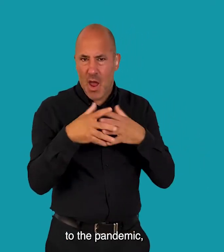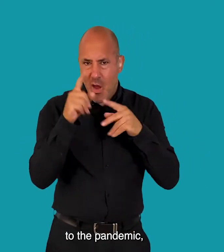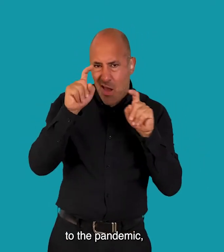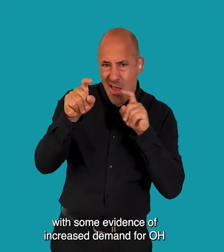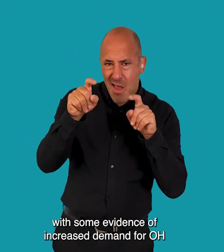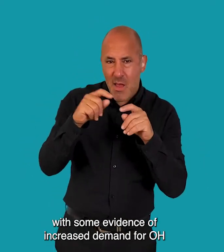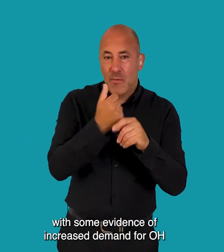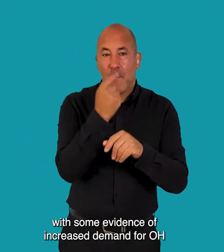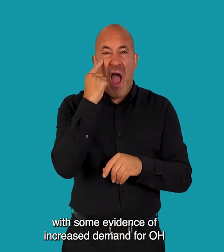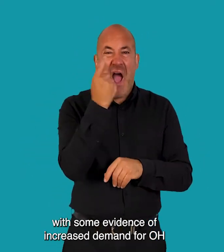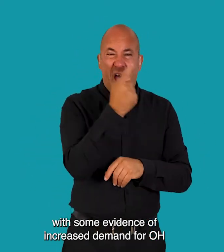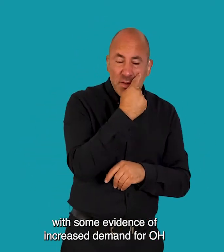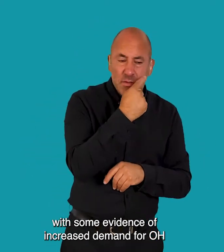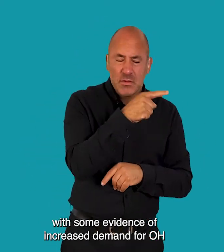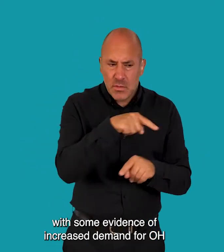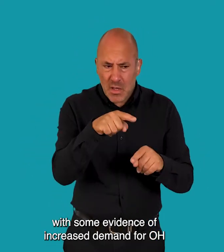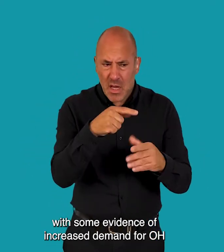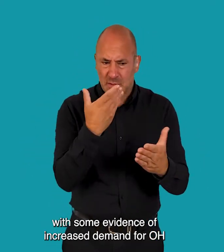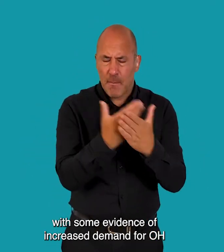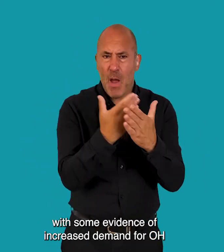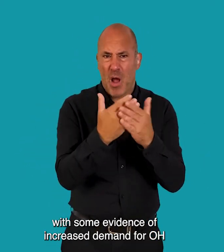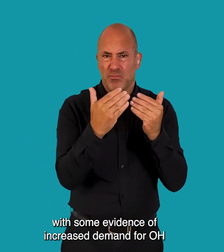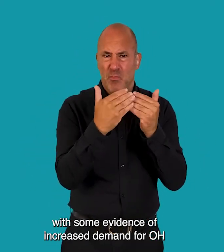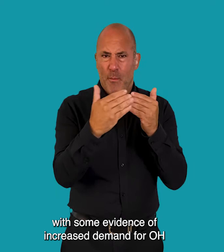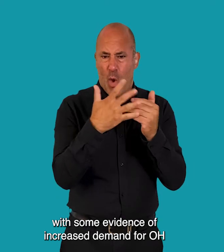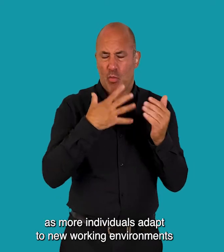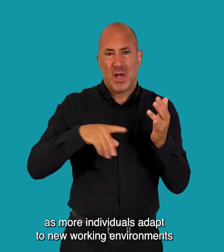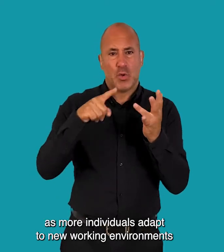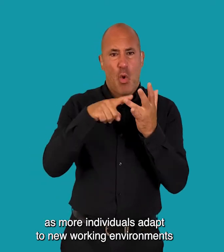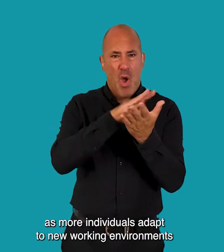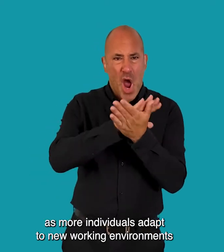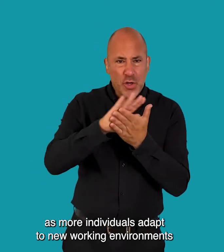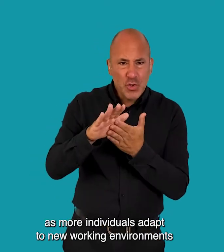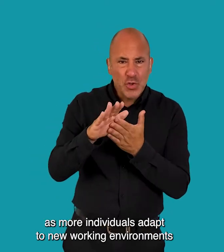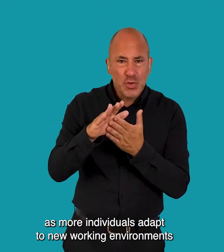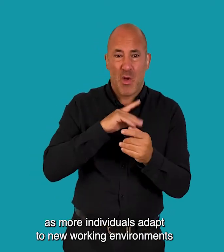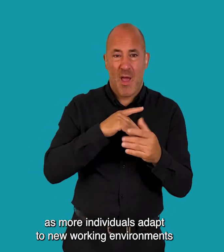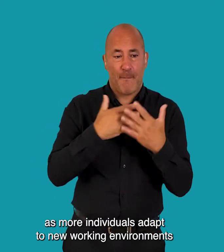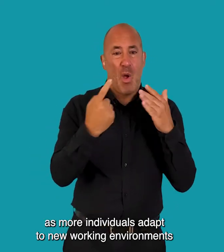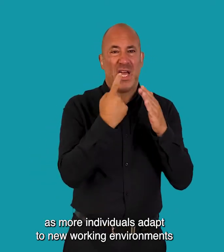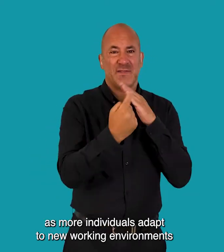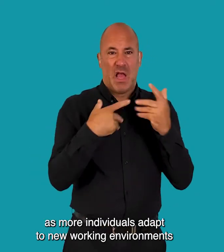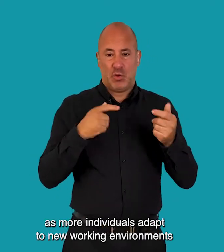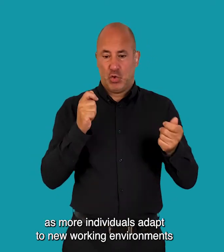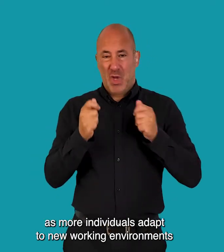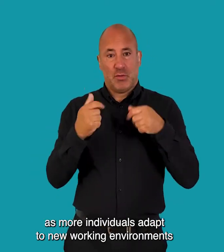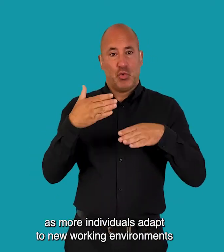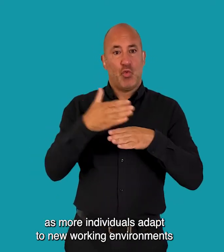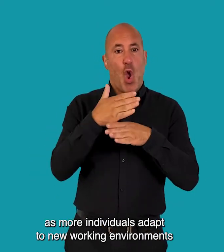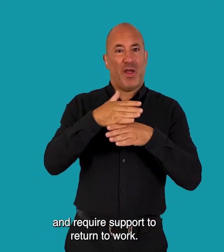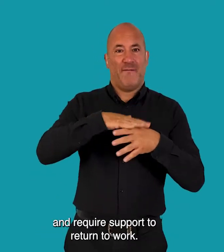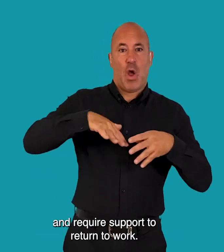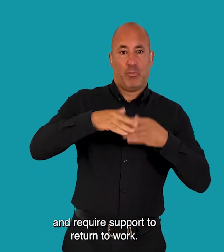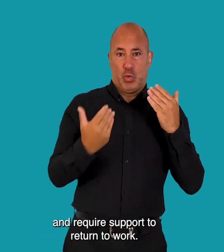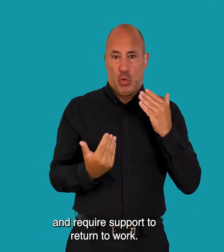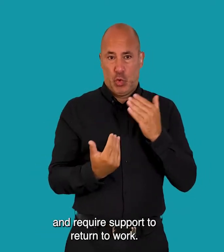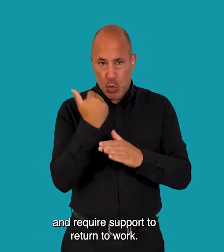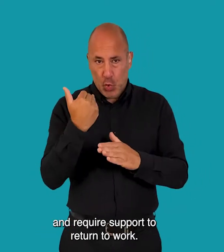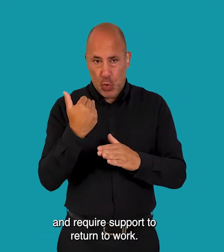with some evidence of increased demand for OH as more individuals adapt to new working environments and require support to return